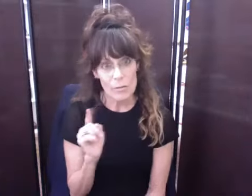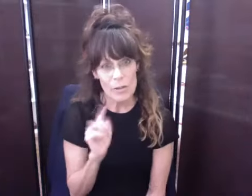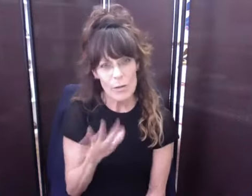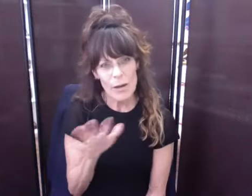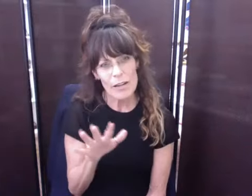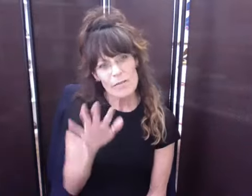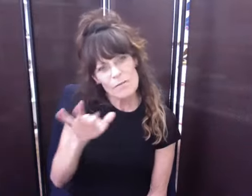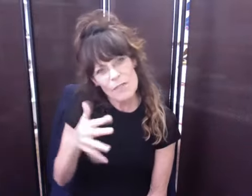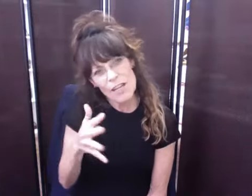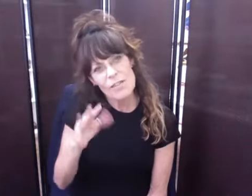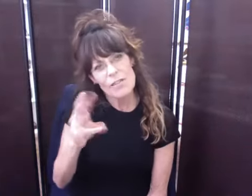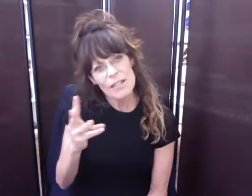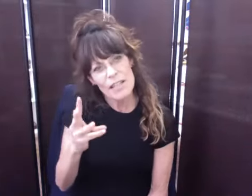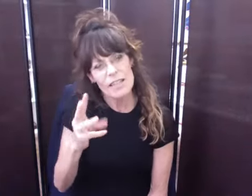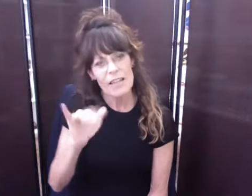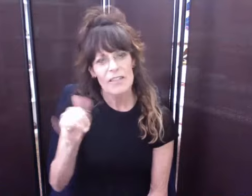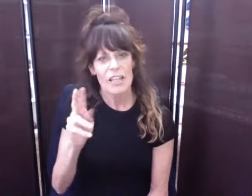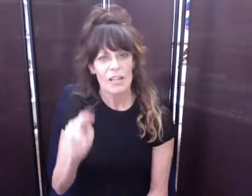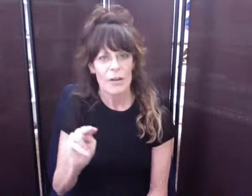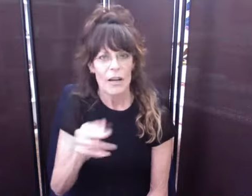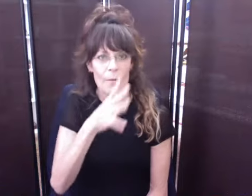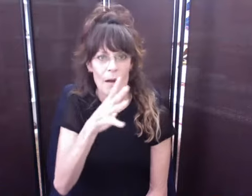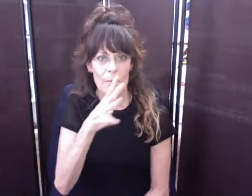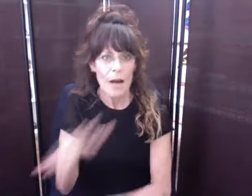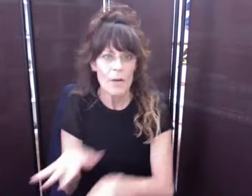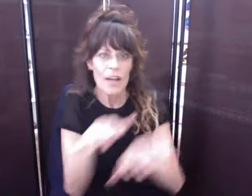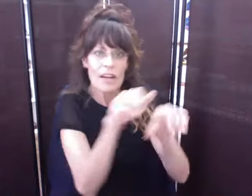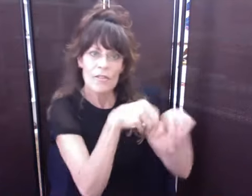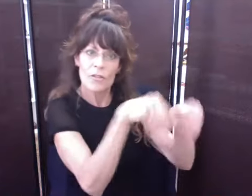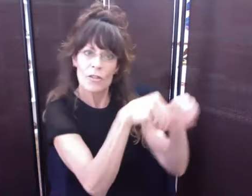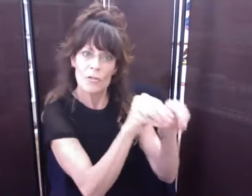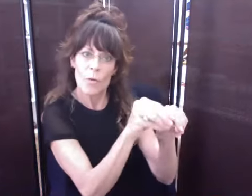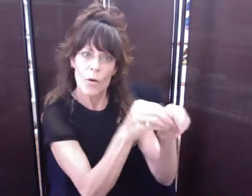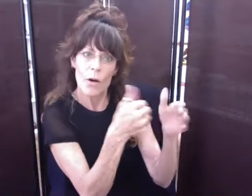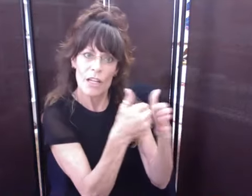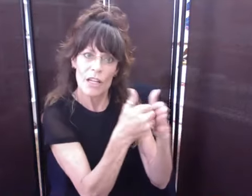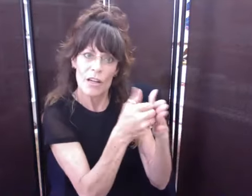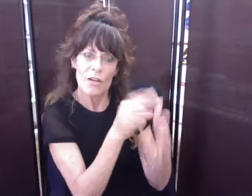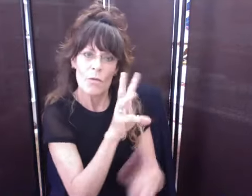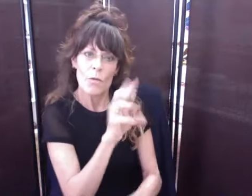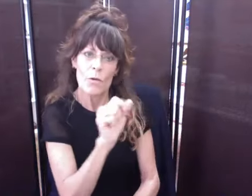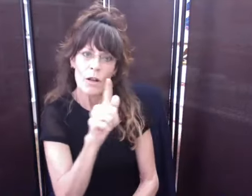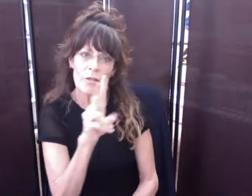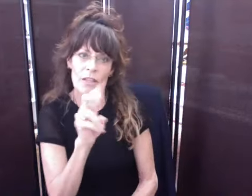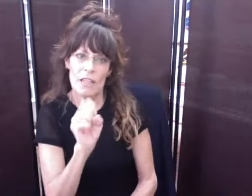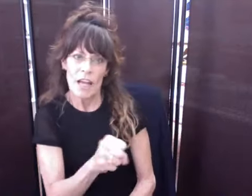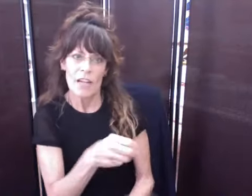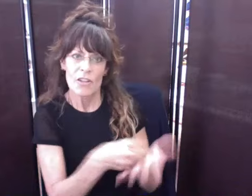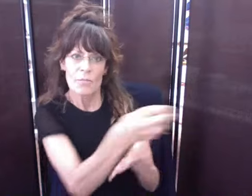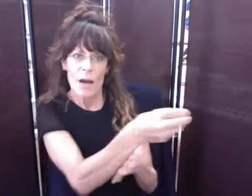of January, my mom ran off to this little store that used to be around called Woolworths. And she grabbed these D batteries, and